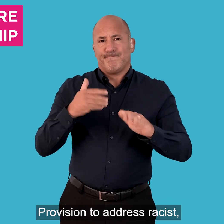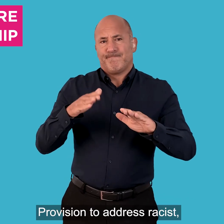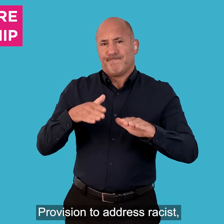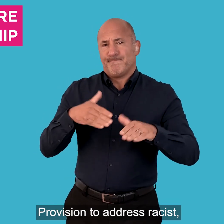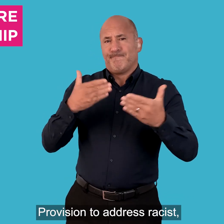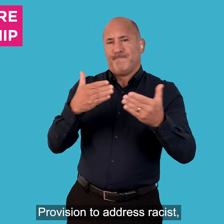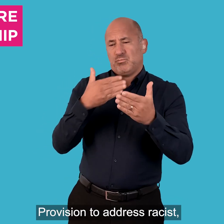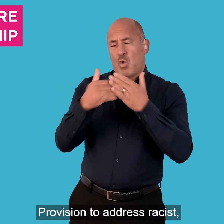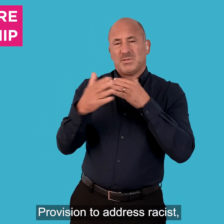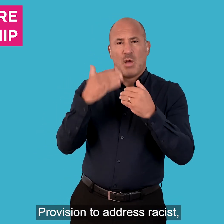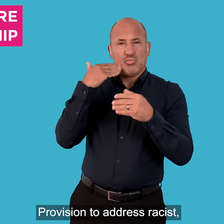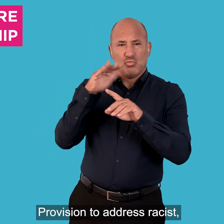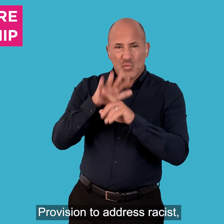Provision to address racist,